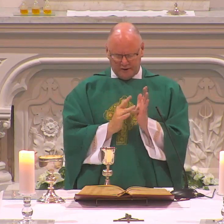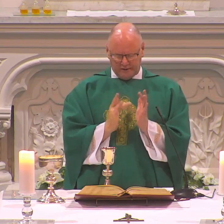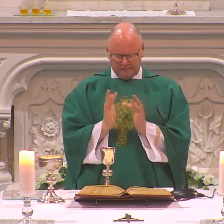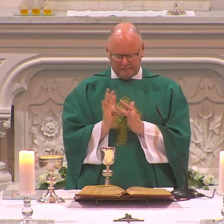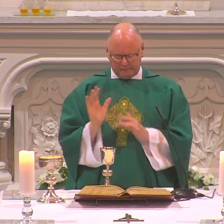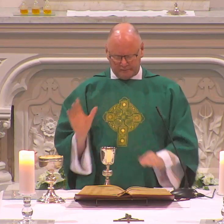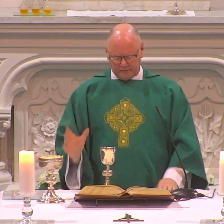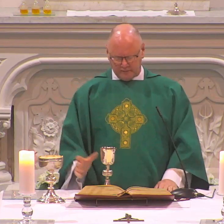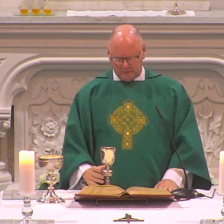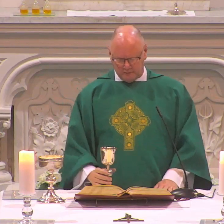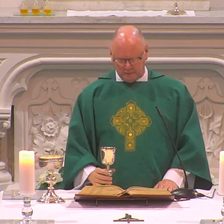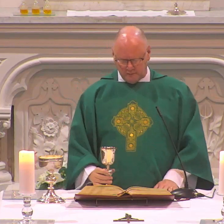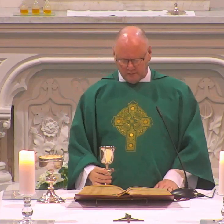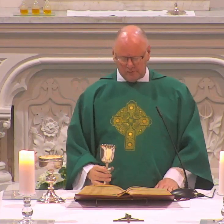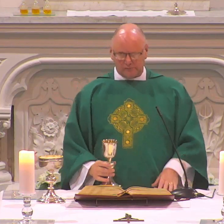me.